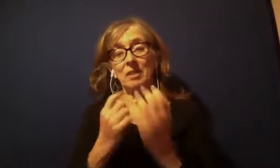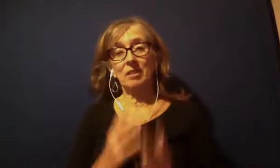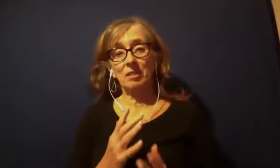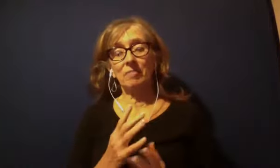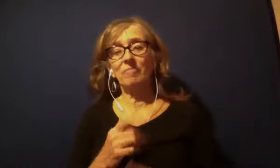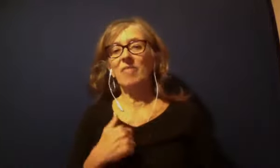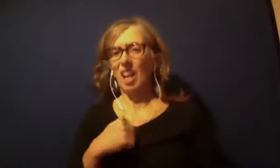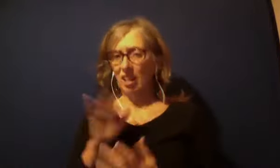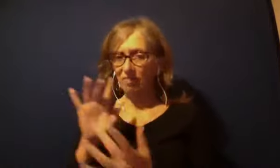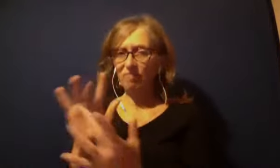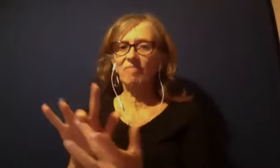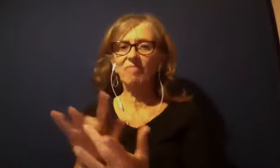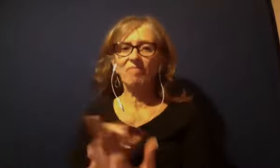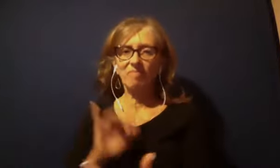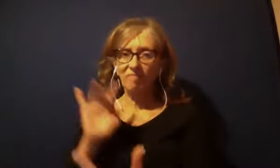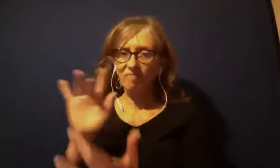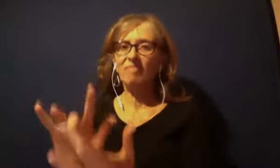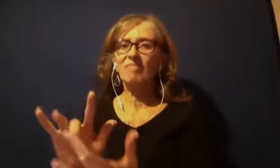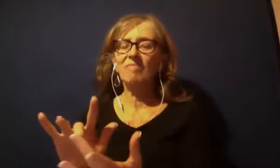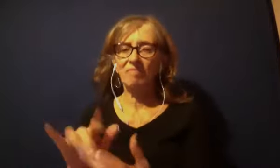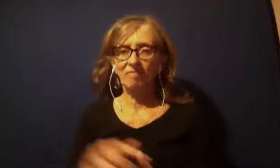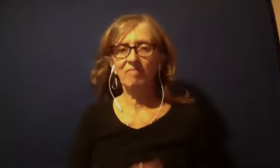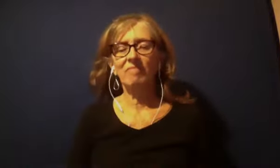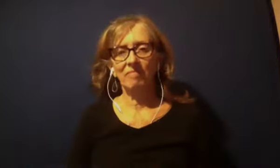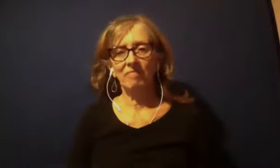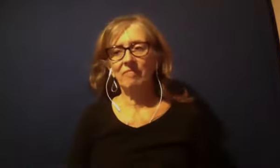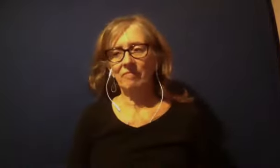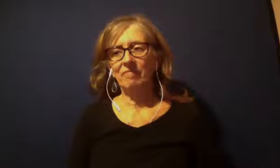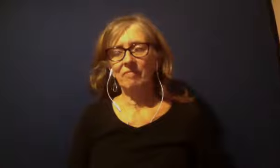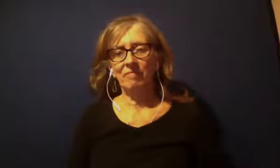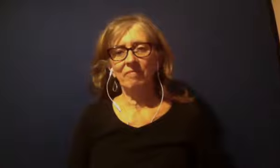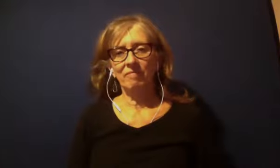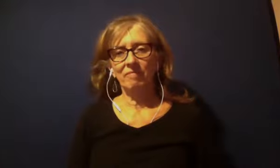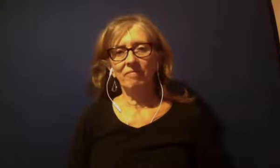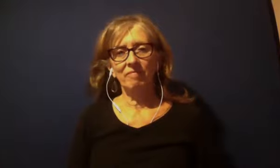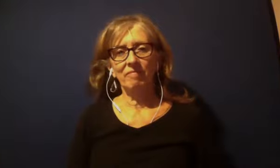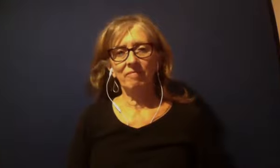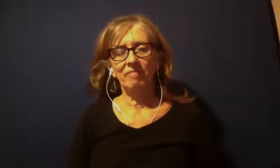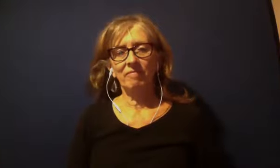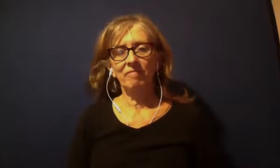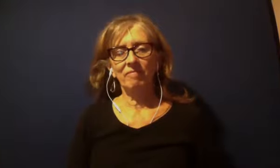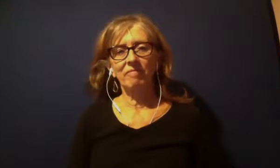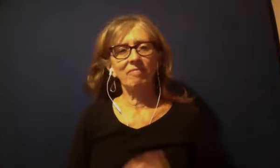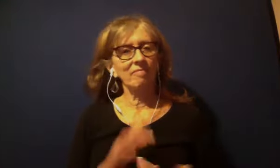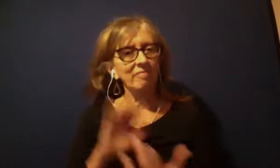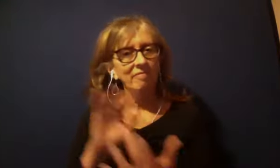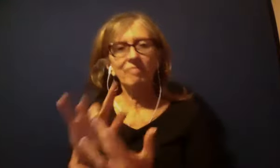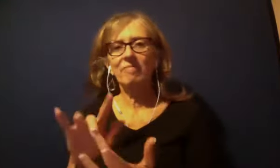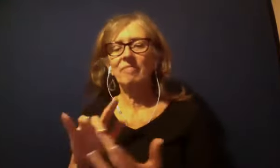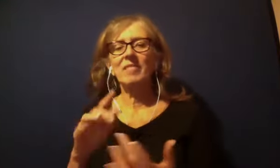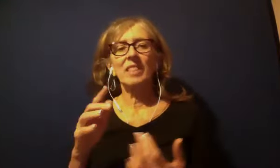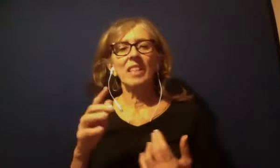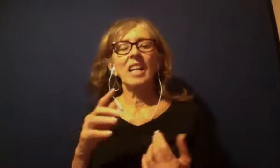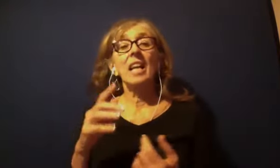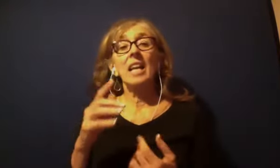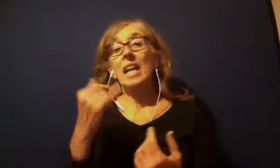reach out, sort of outside my weekly times with her if I